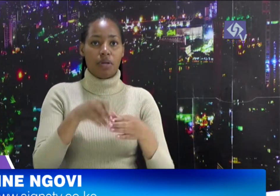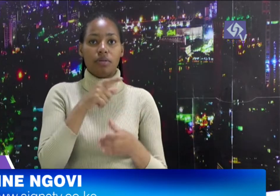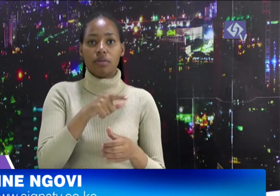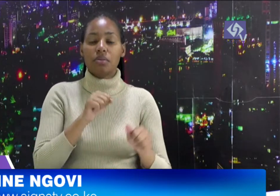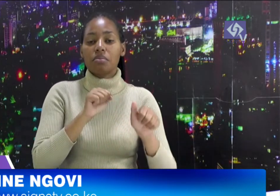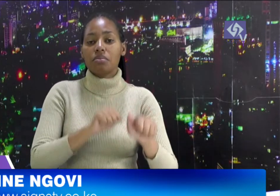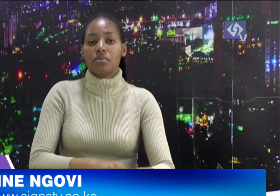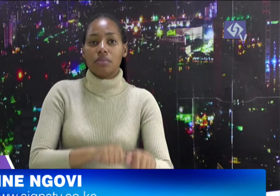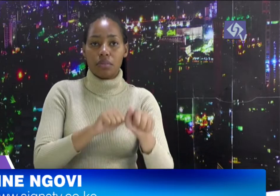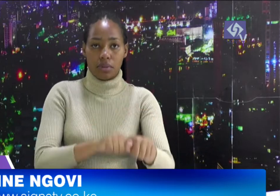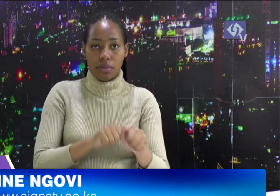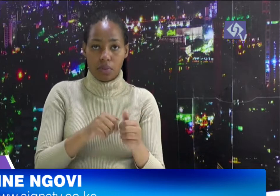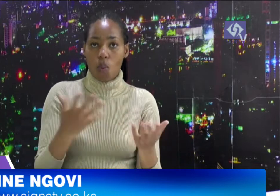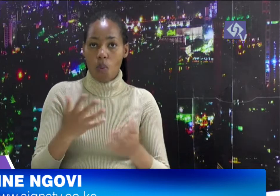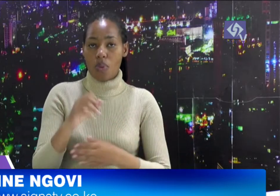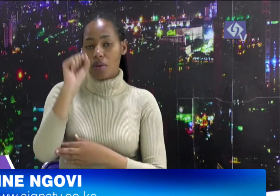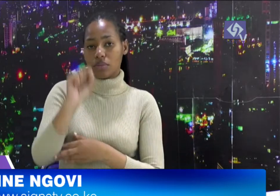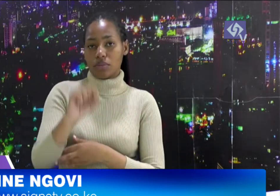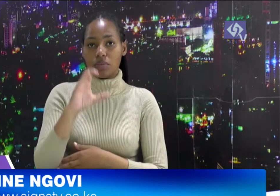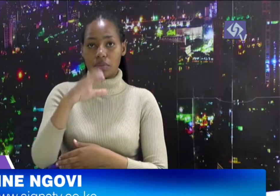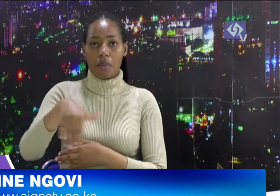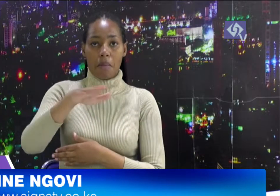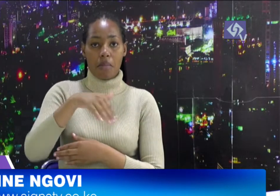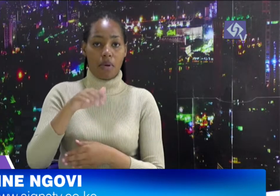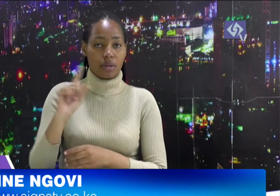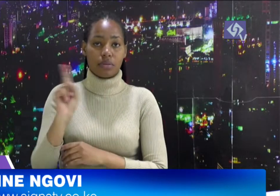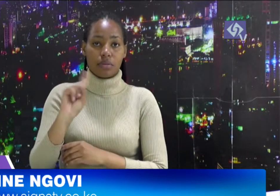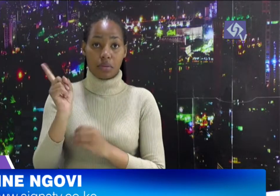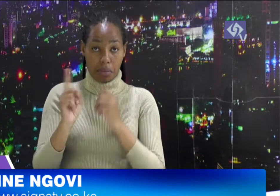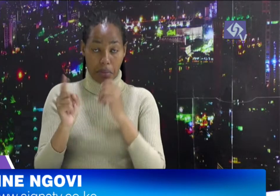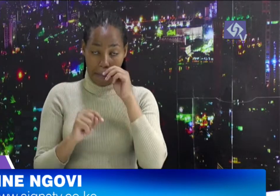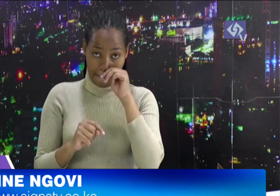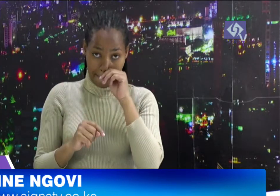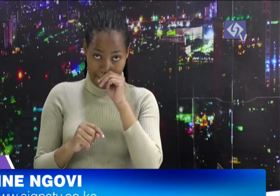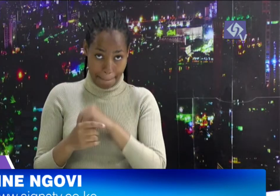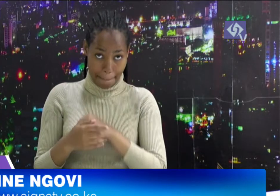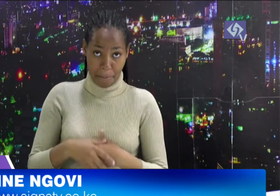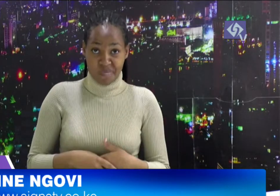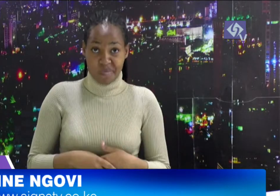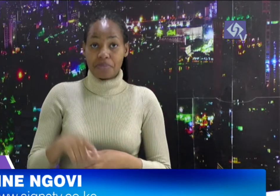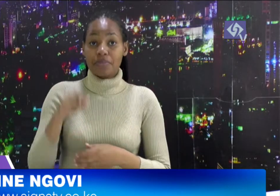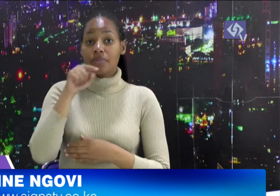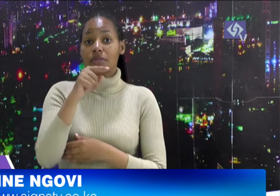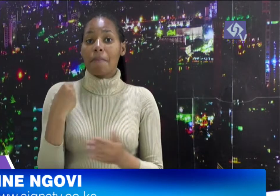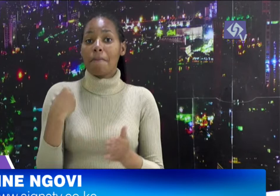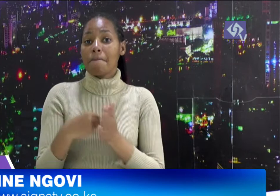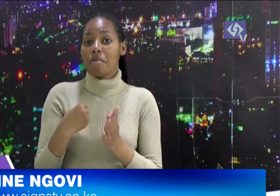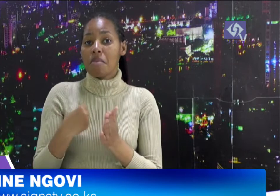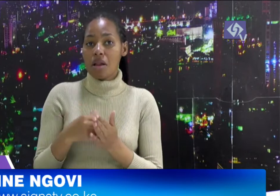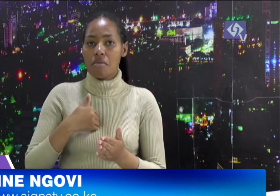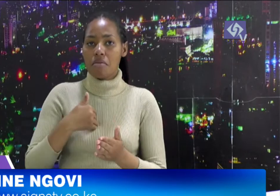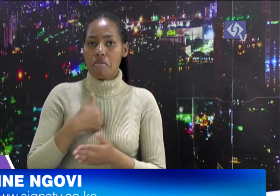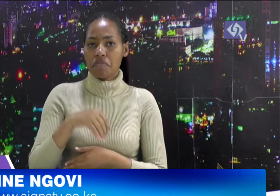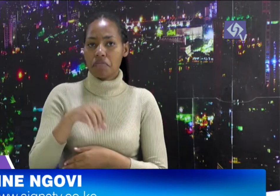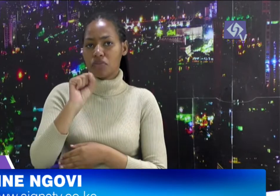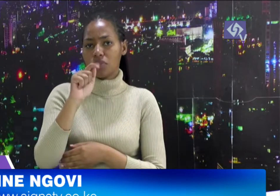before abandoning the company's vehicle in South Sea area of Nairobi.